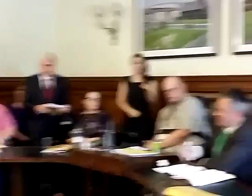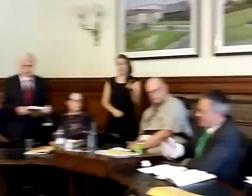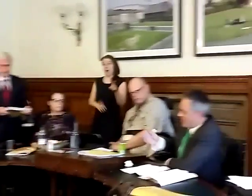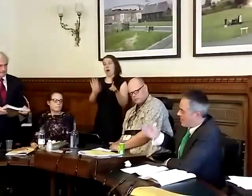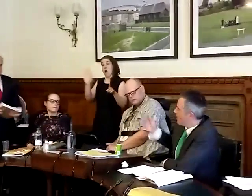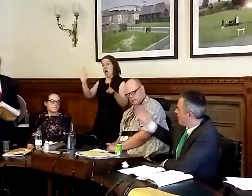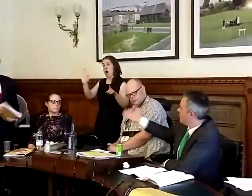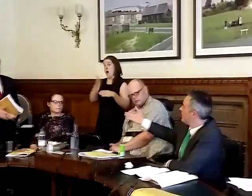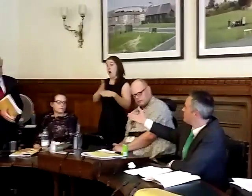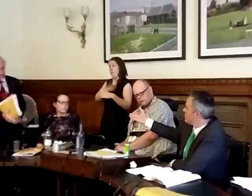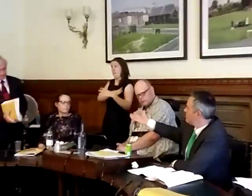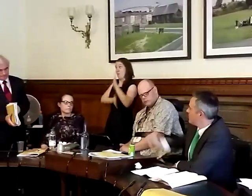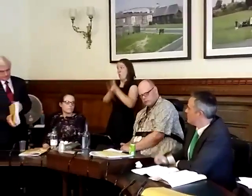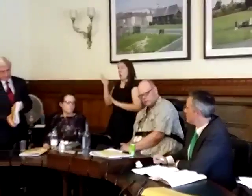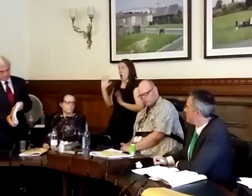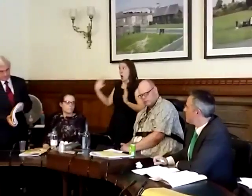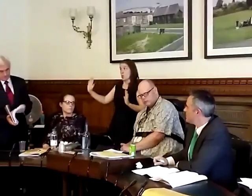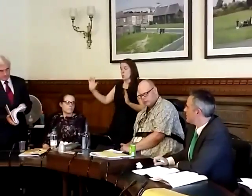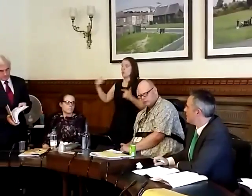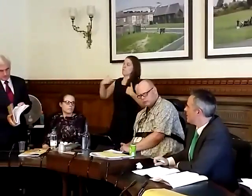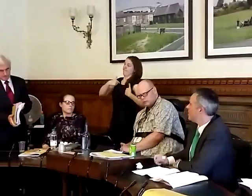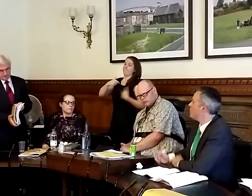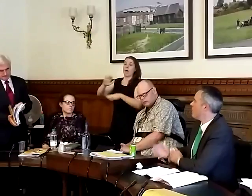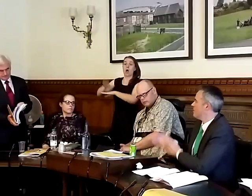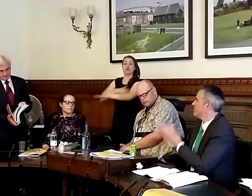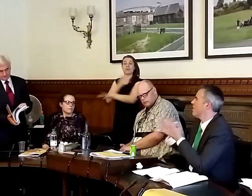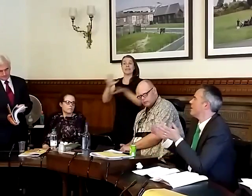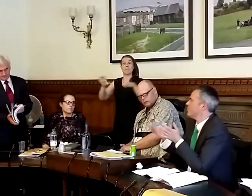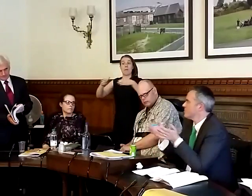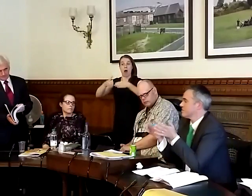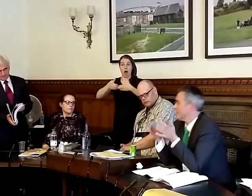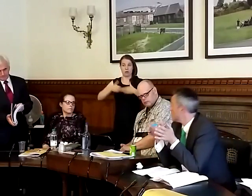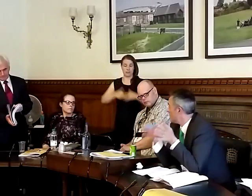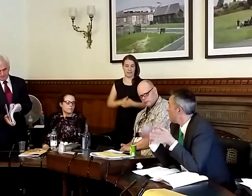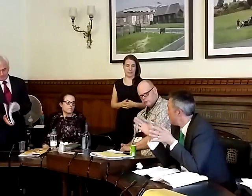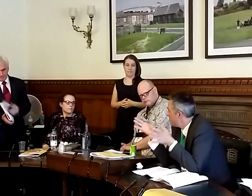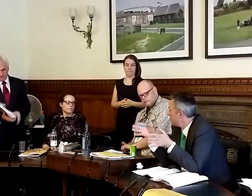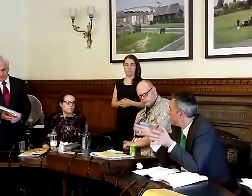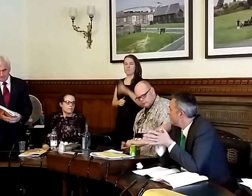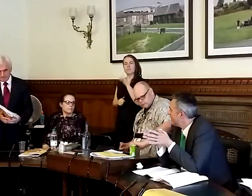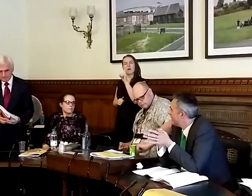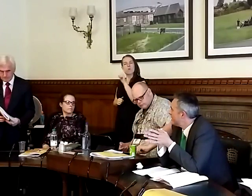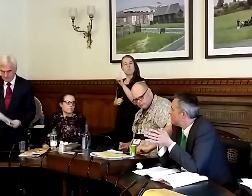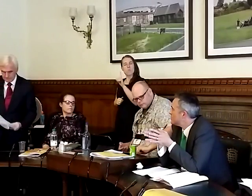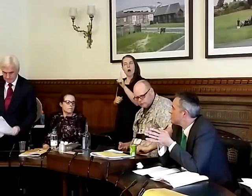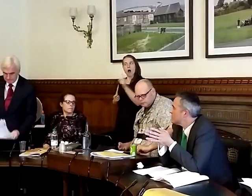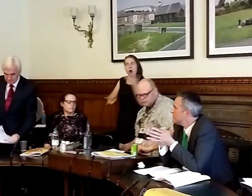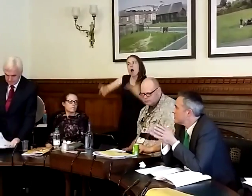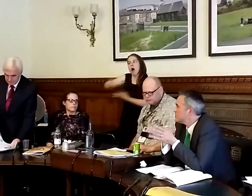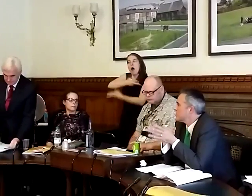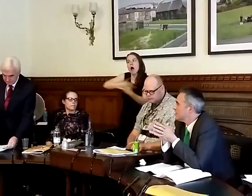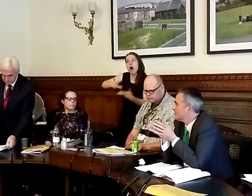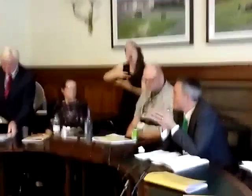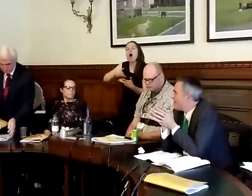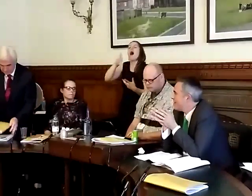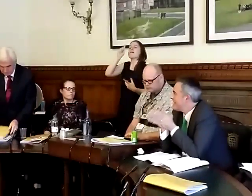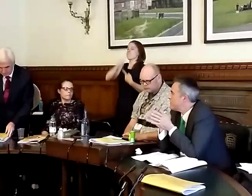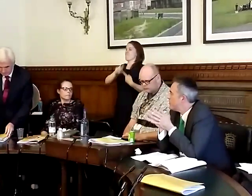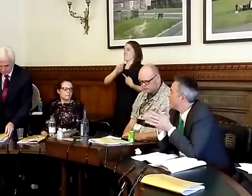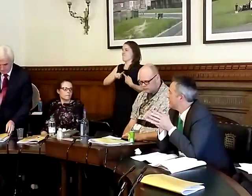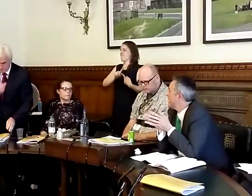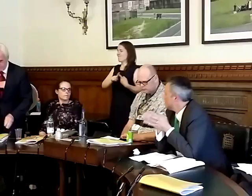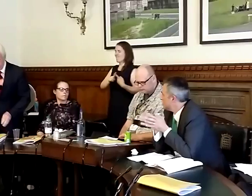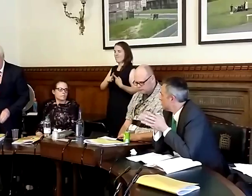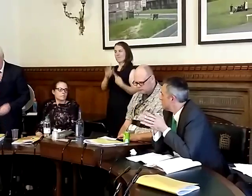Before you go, I'm Jonathan Barley from the Green Party. There are, one of the things that's come up maybe while you weren't here was the concern that